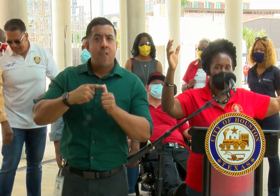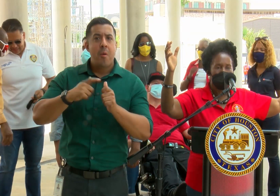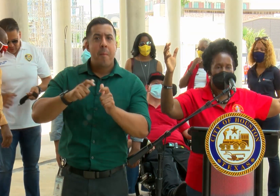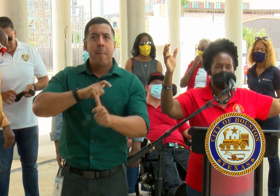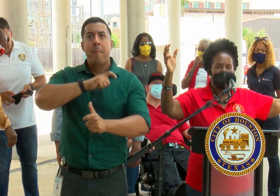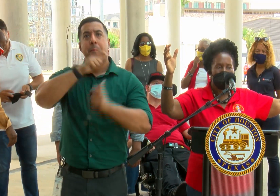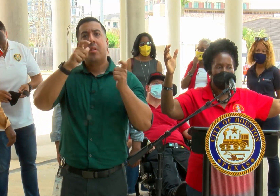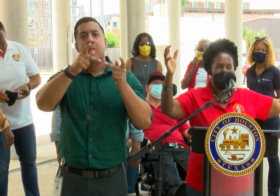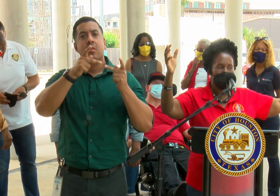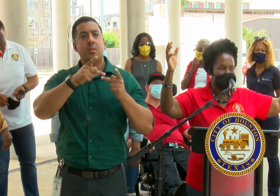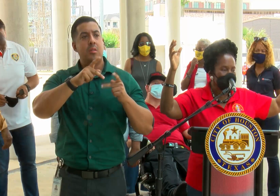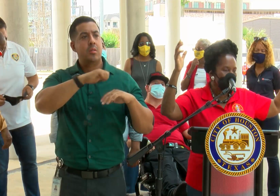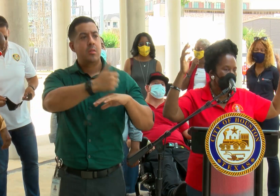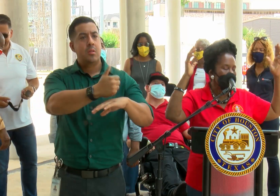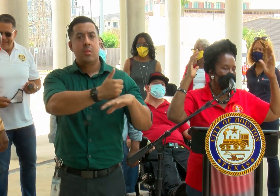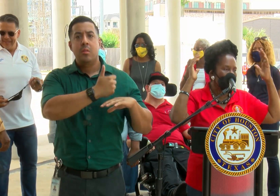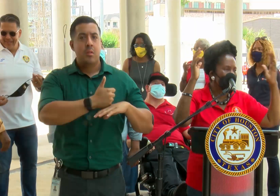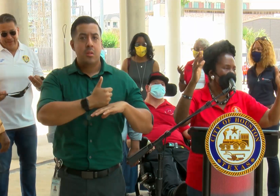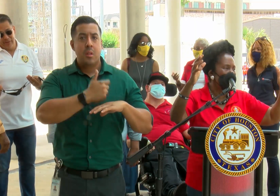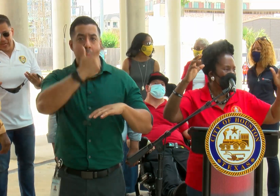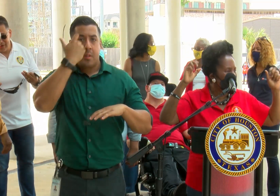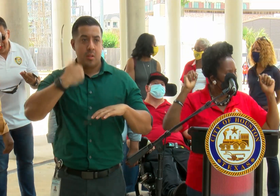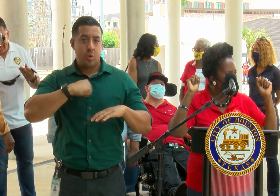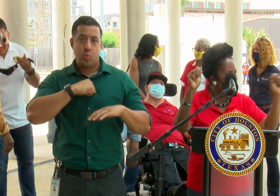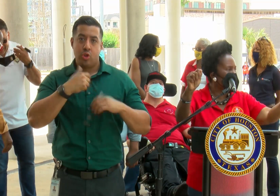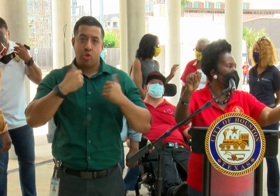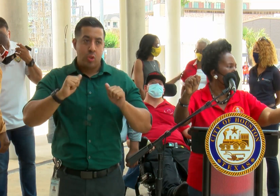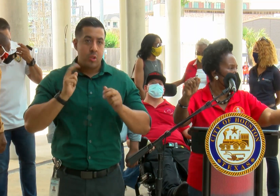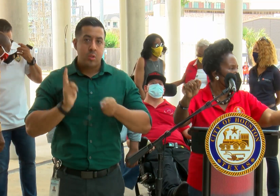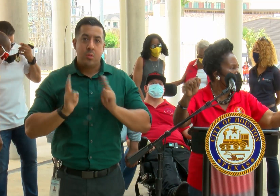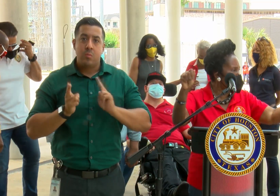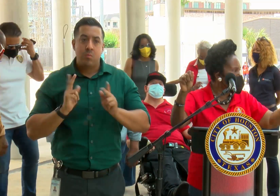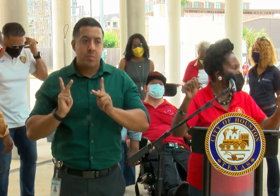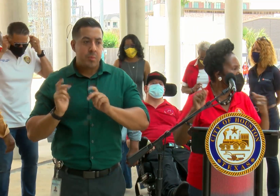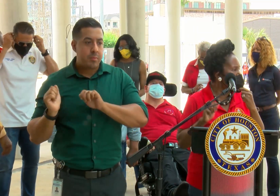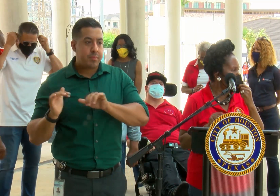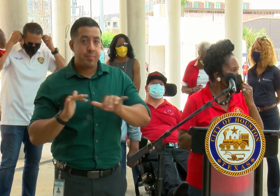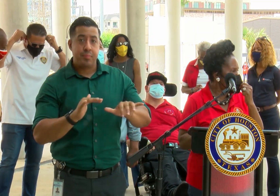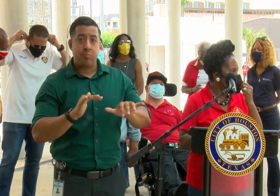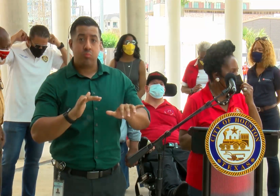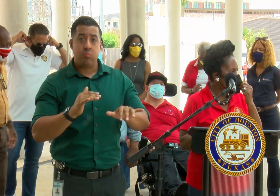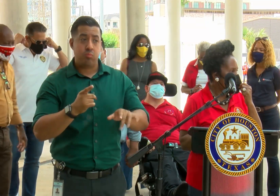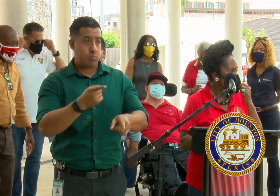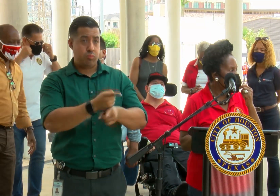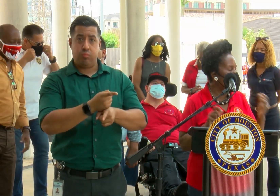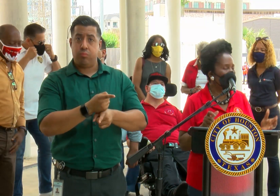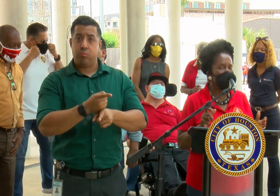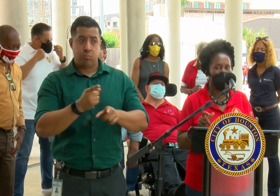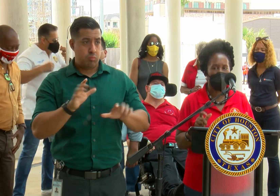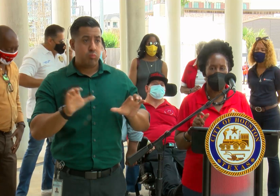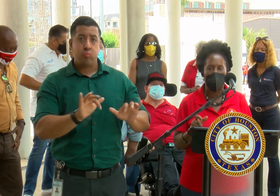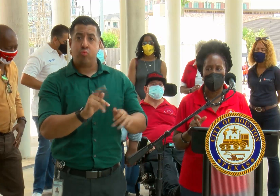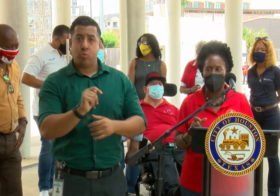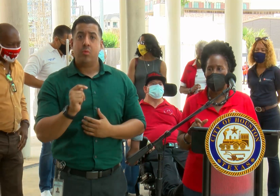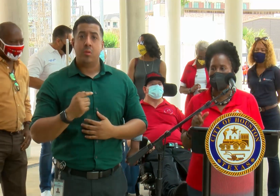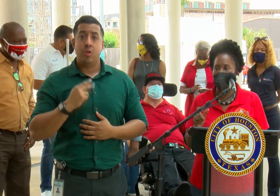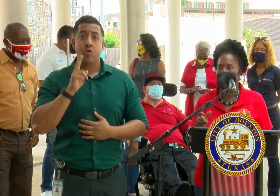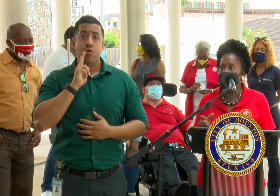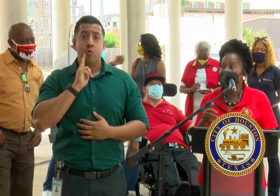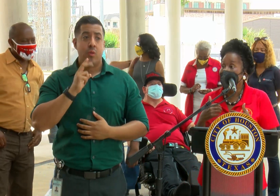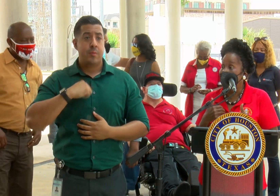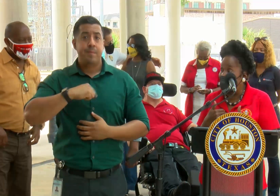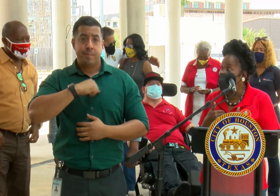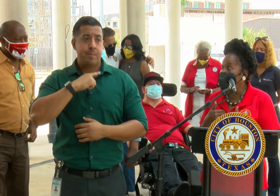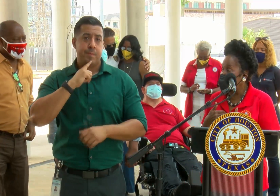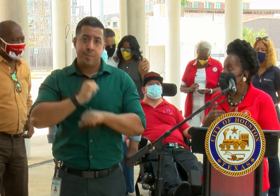sites because we were working to try to rush people in. That was the right thing to do. And Houston was at the forefront of big